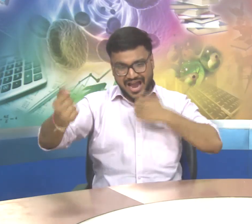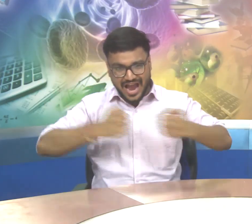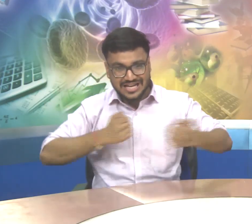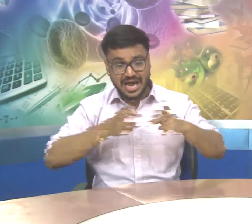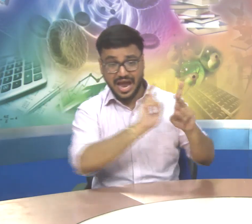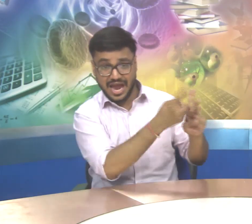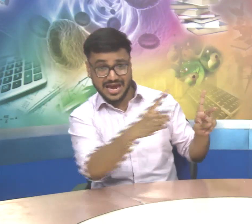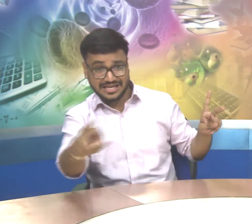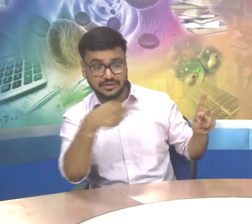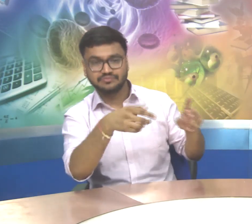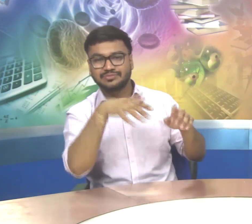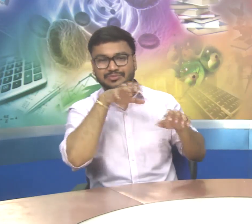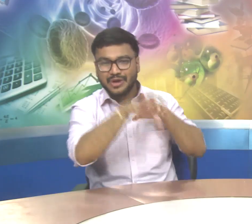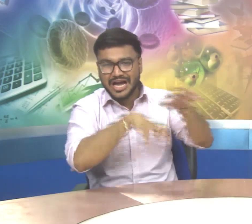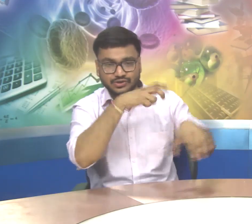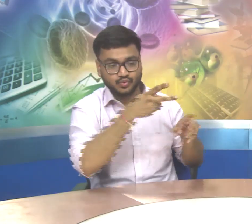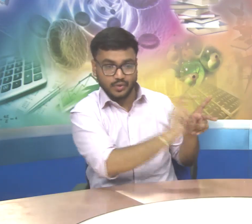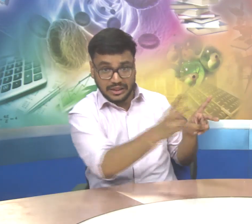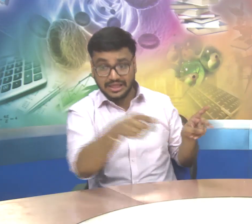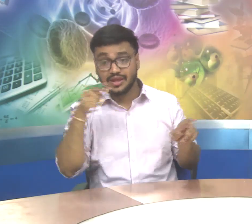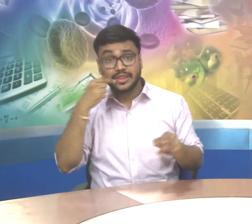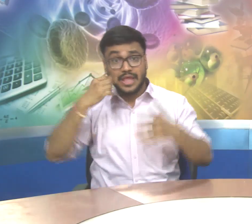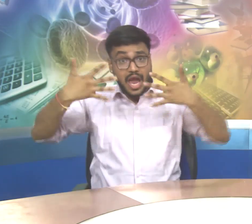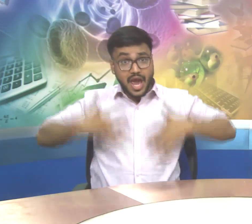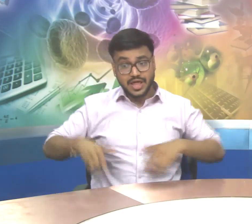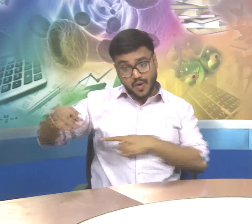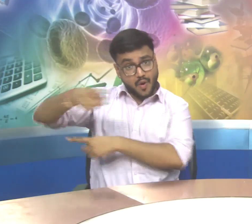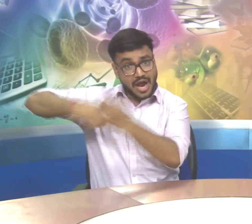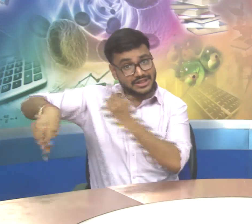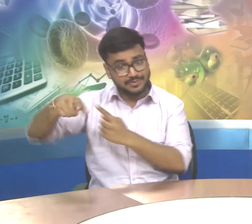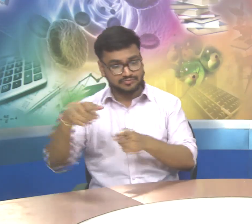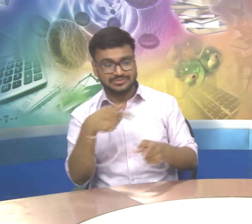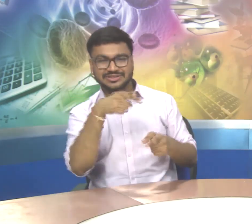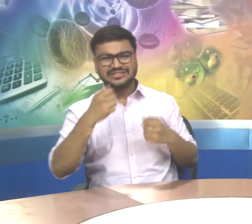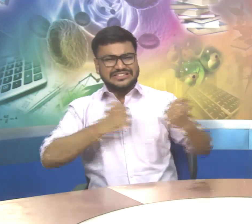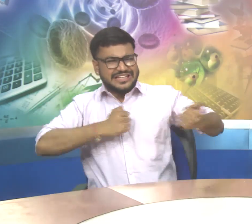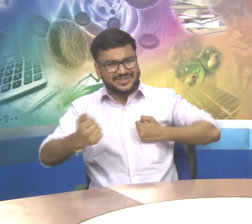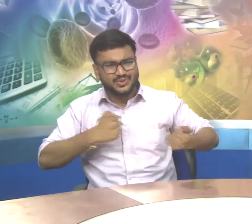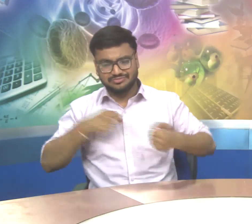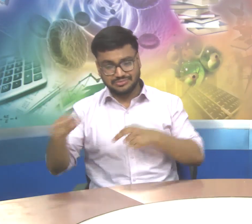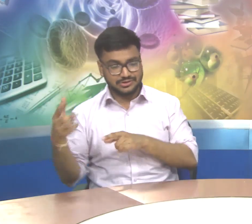Like other animals, early humans depend on nature for food.